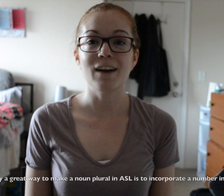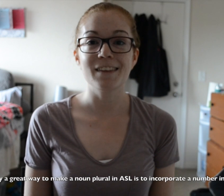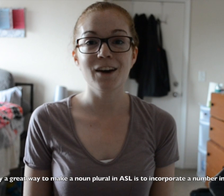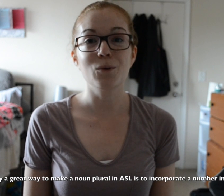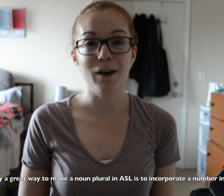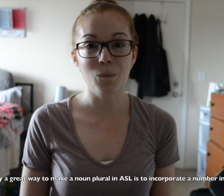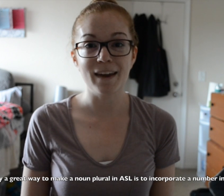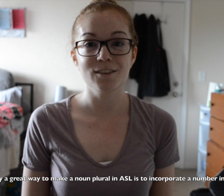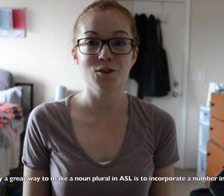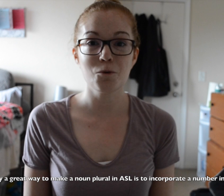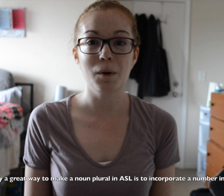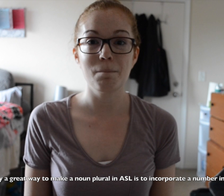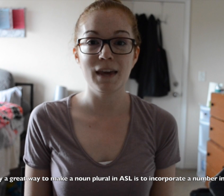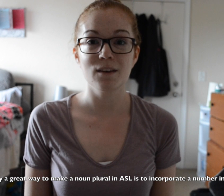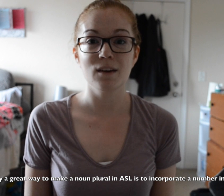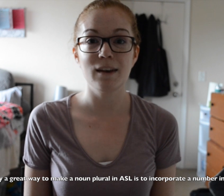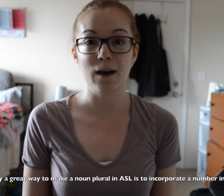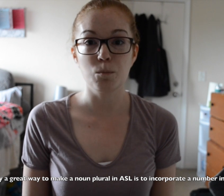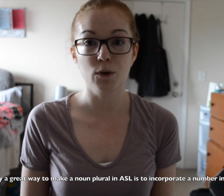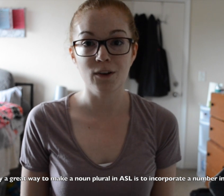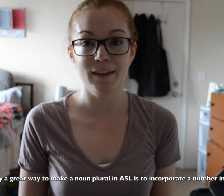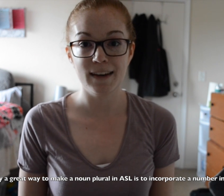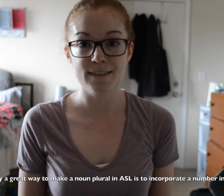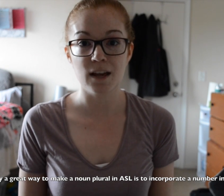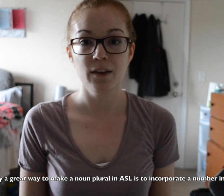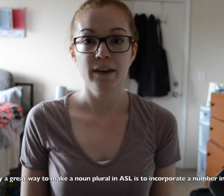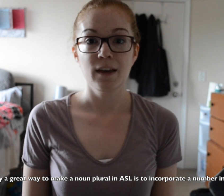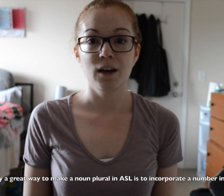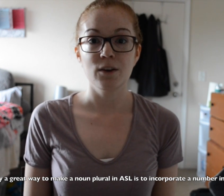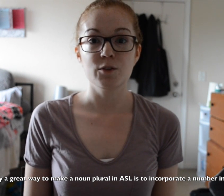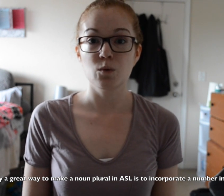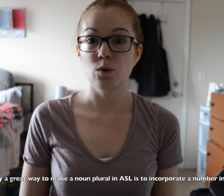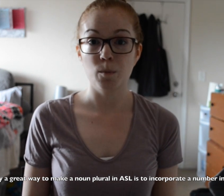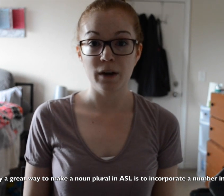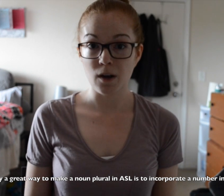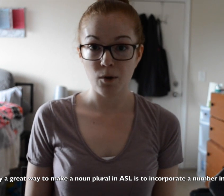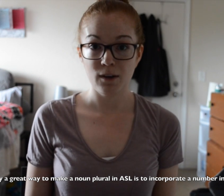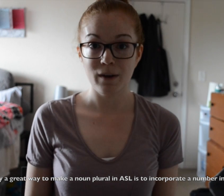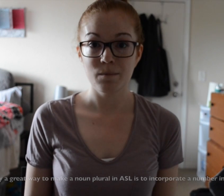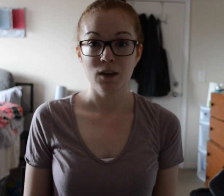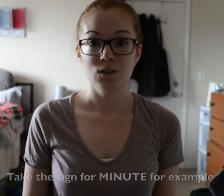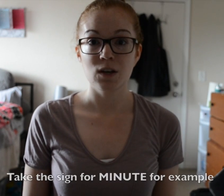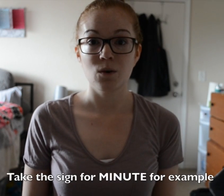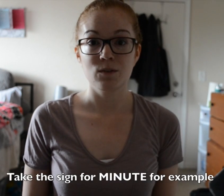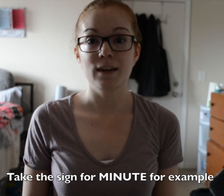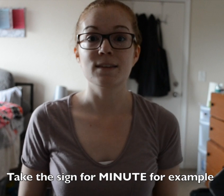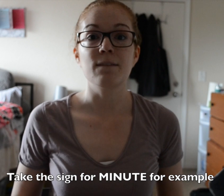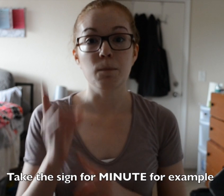Finally, a great way to make a noun plural in ASL is to incorporate a number into it. So take the sign for